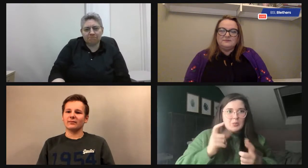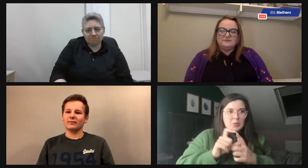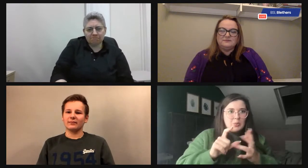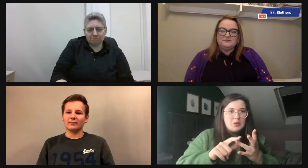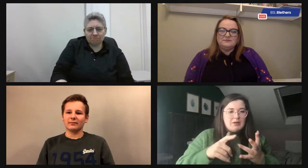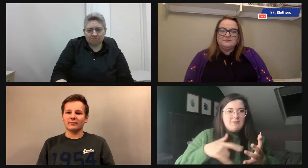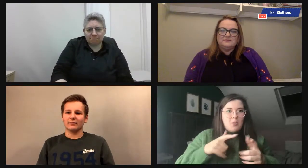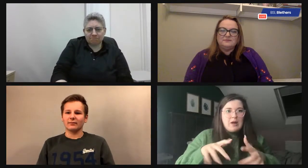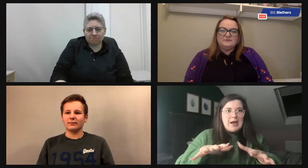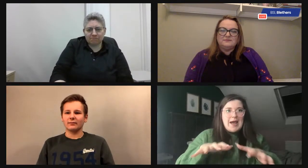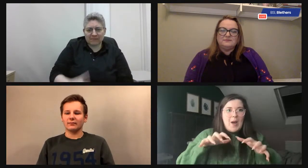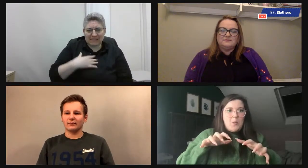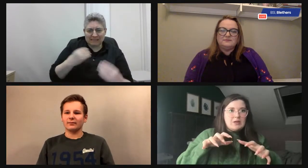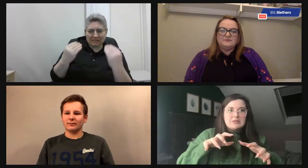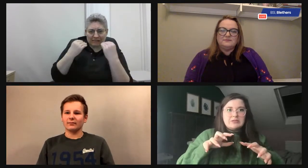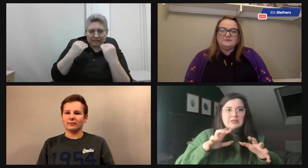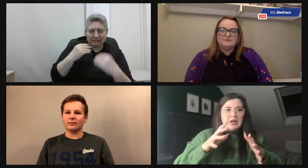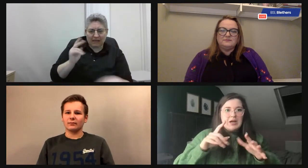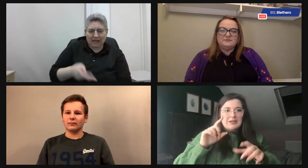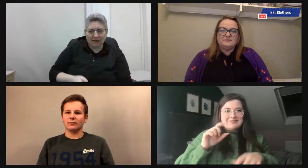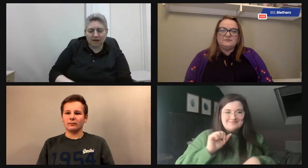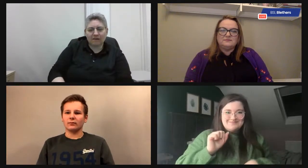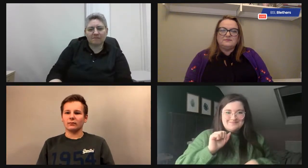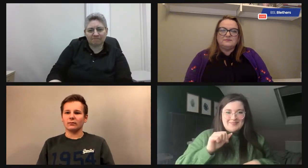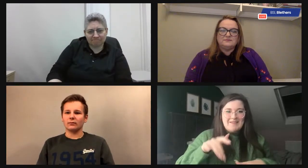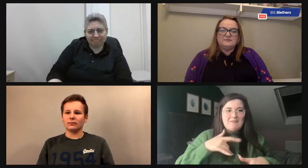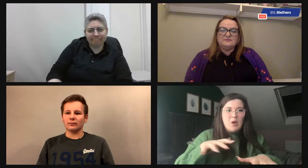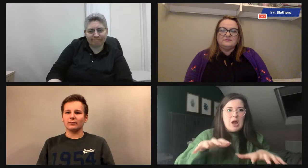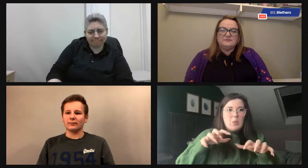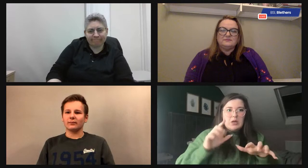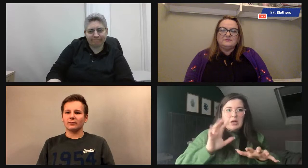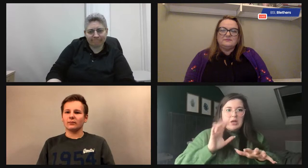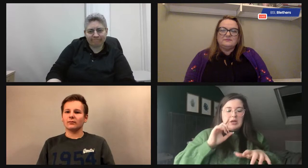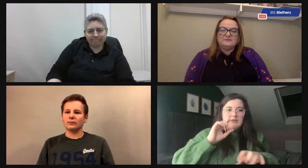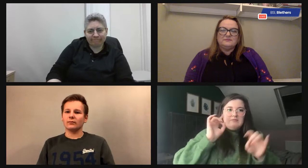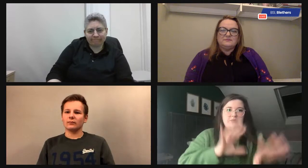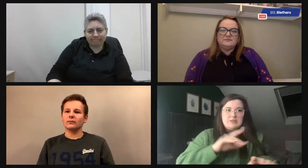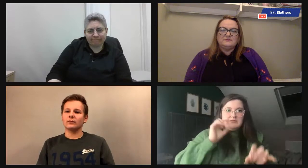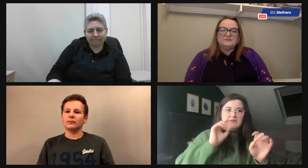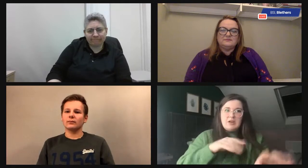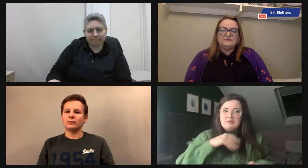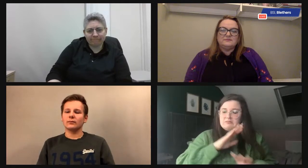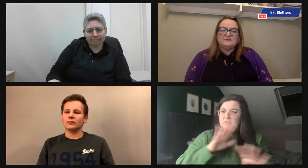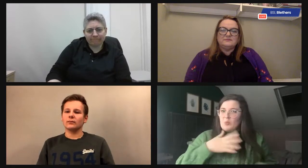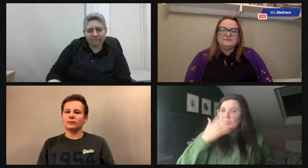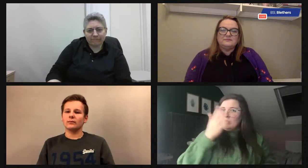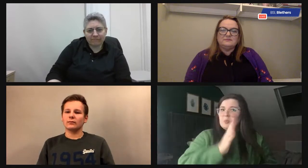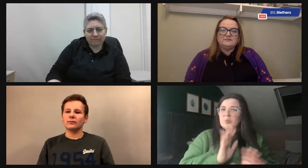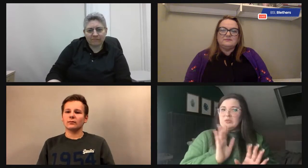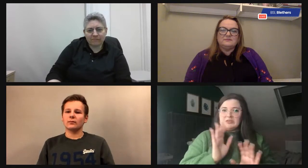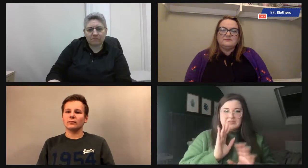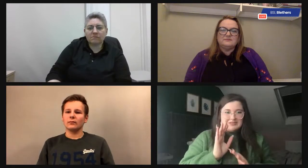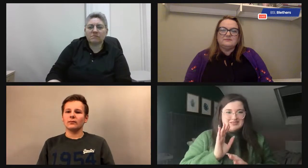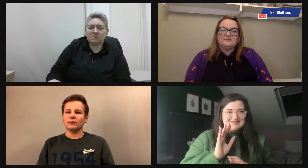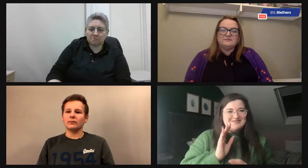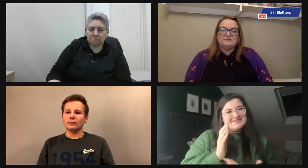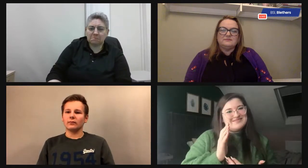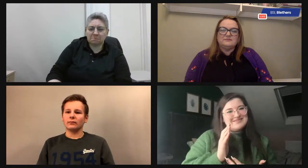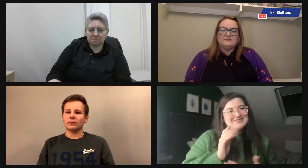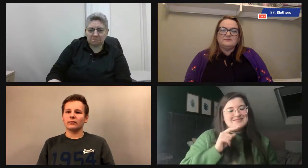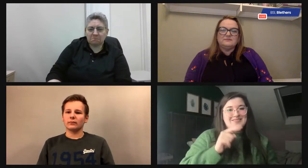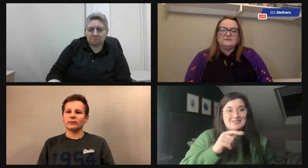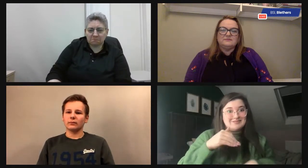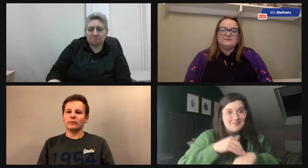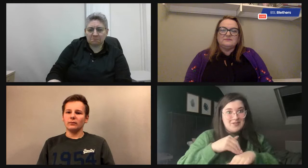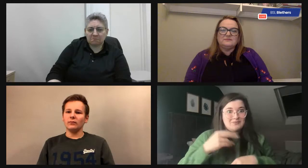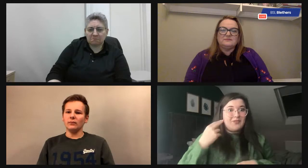and social skills. Yeah. skills. So, like, Yeah. you had to learn them again. Yeah, you felt awkward, and then you knew